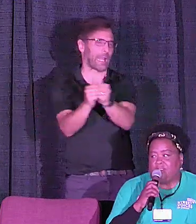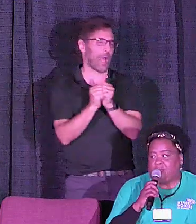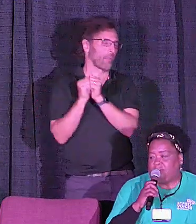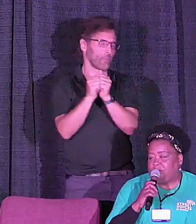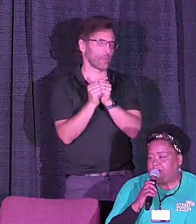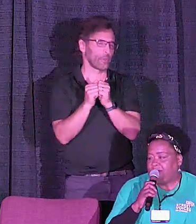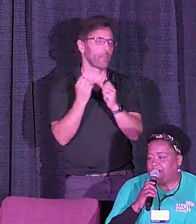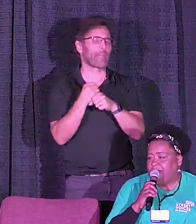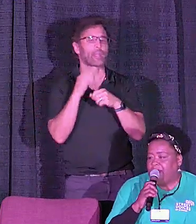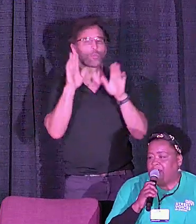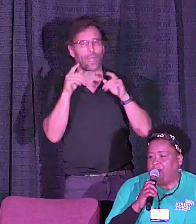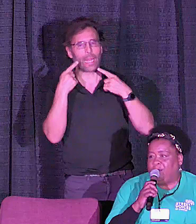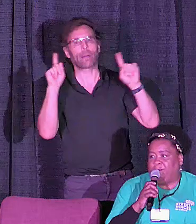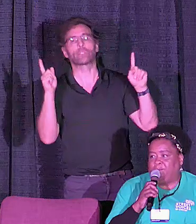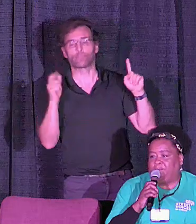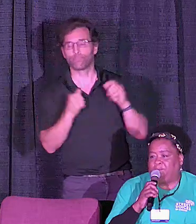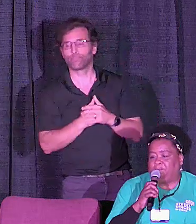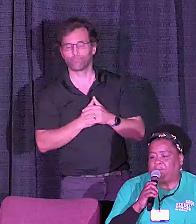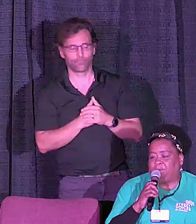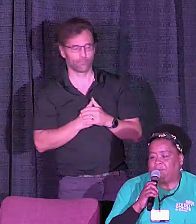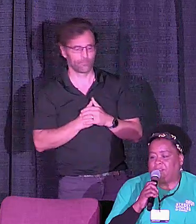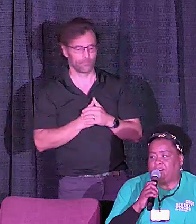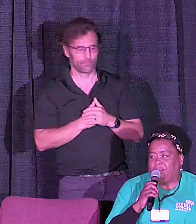great accomplishments.